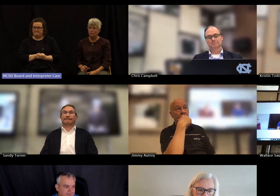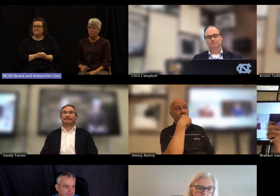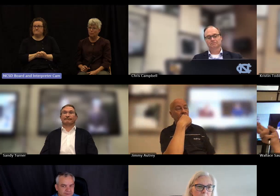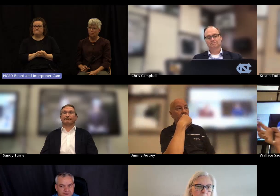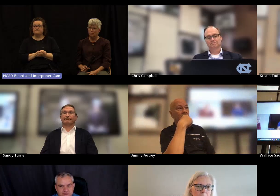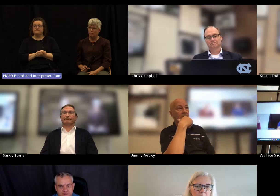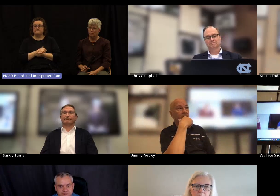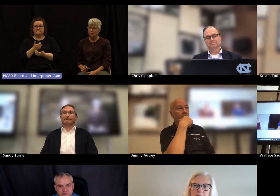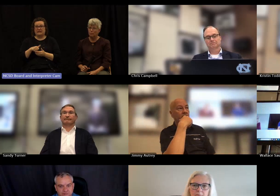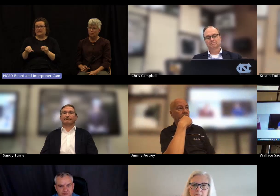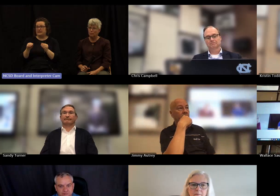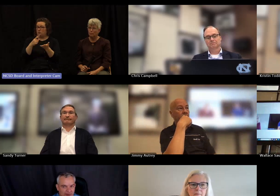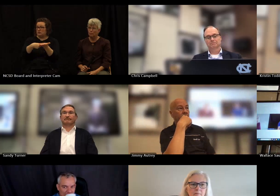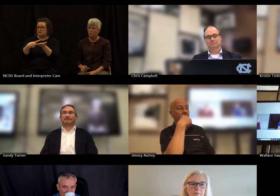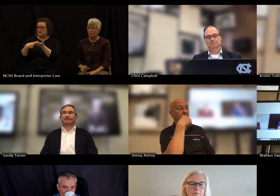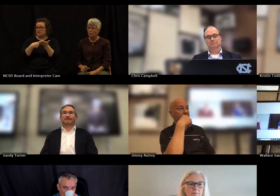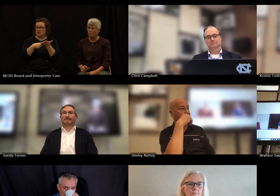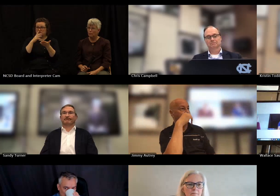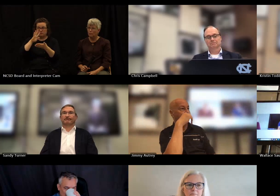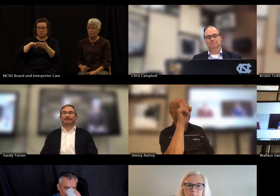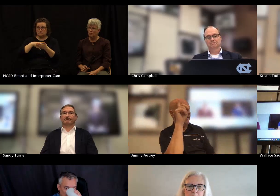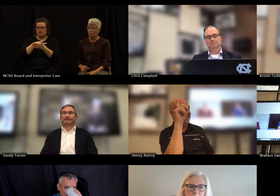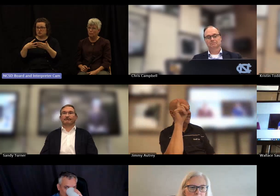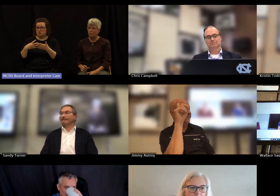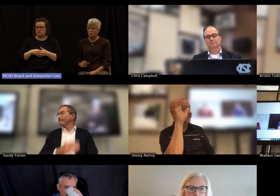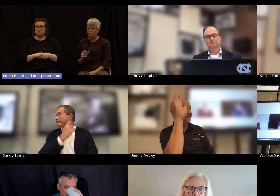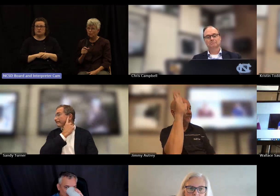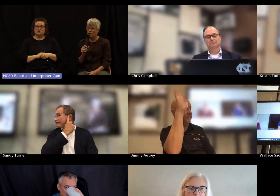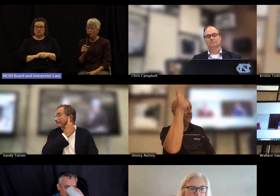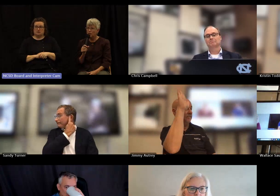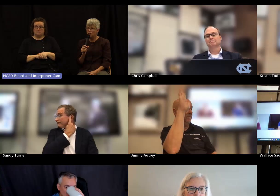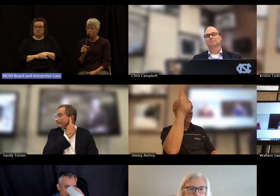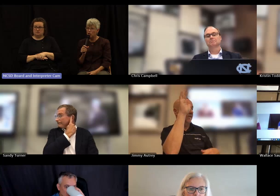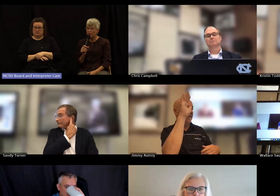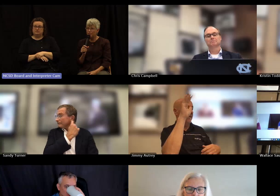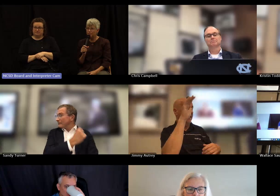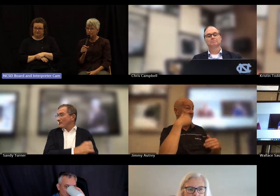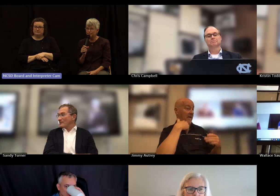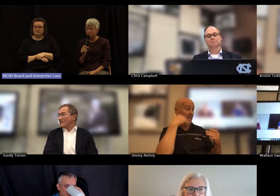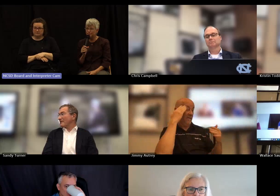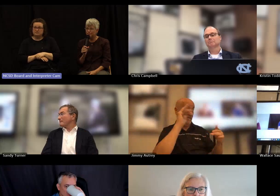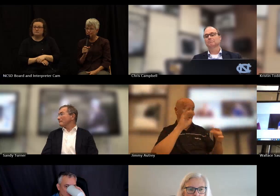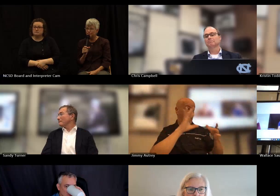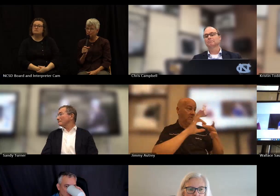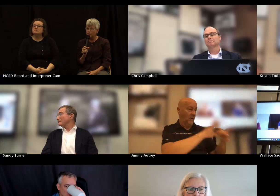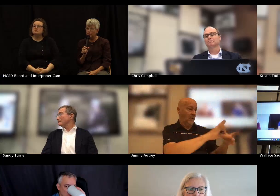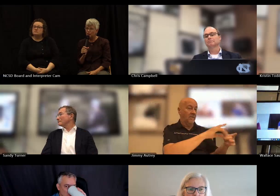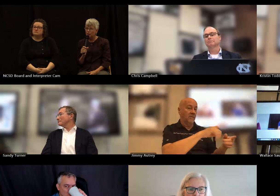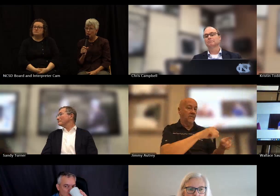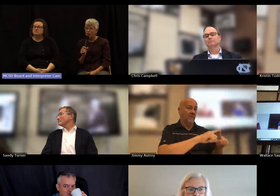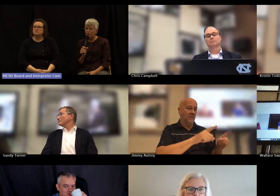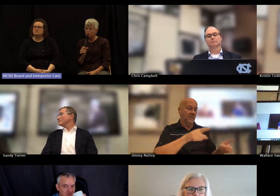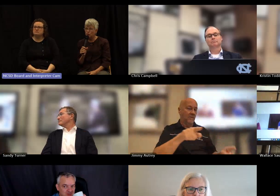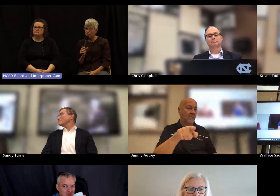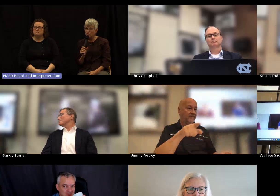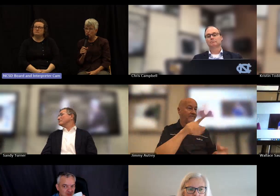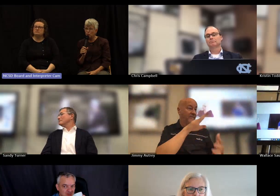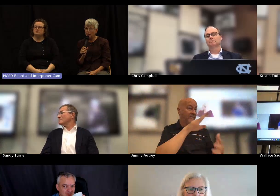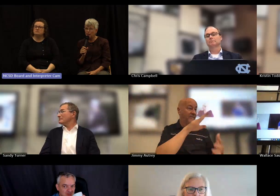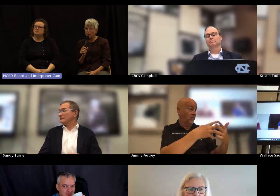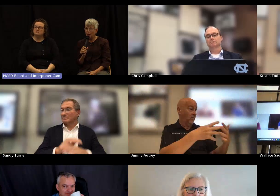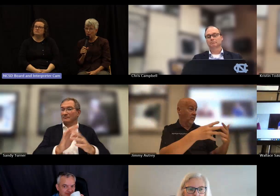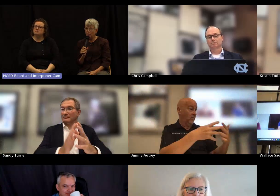Any more discussion on this? If not, all in This favor? is Jimmy. Second. I'm not sure if this